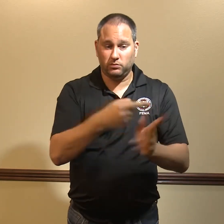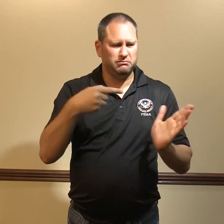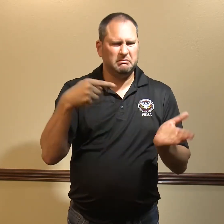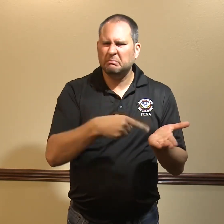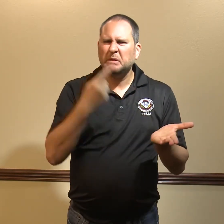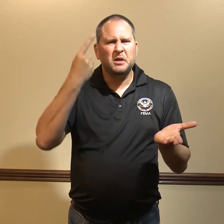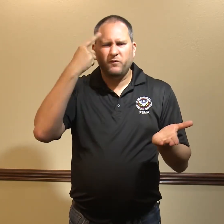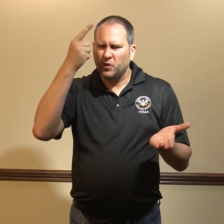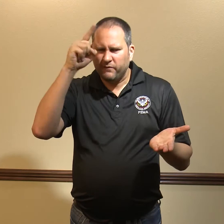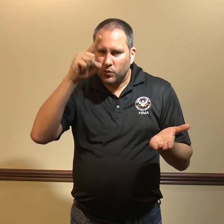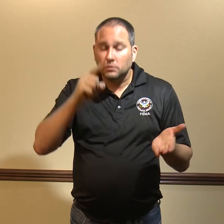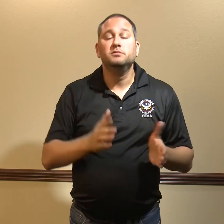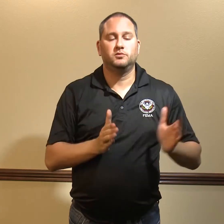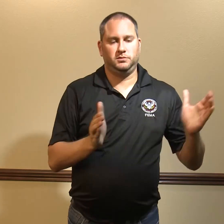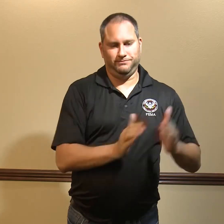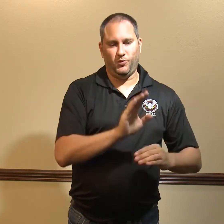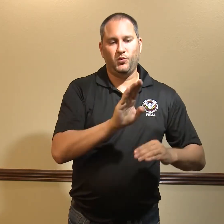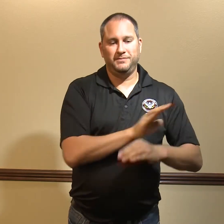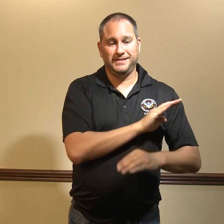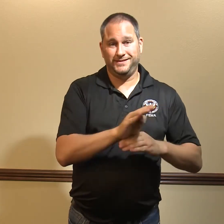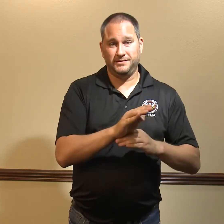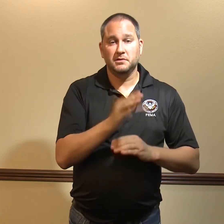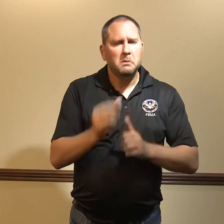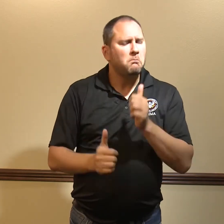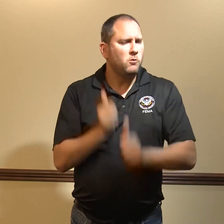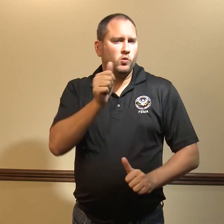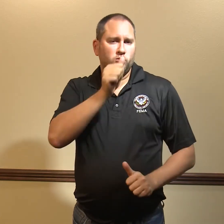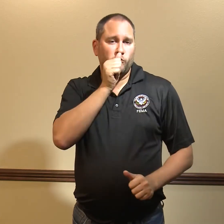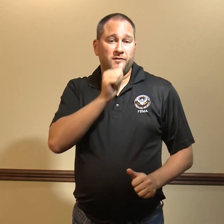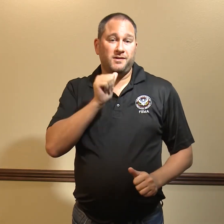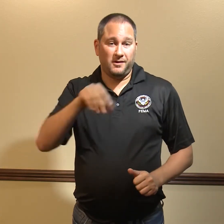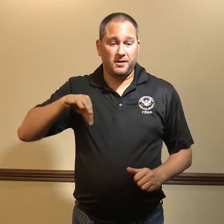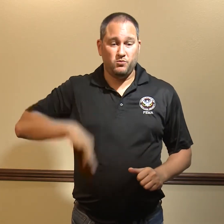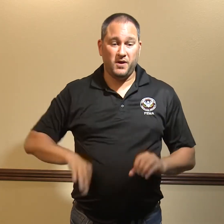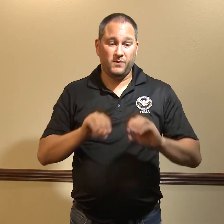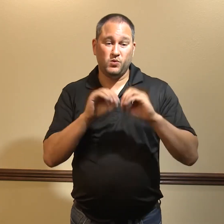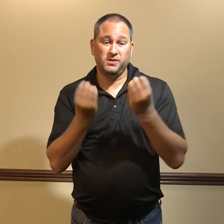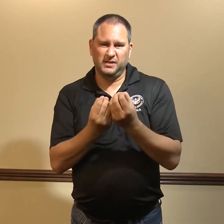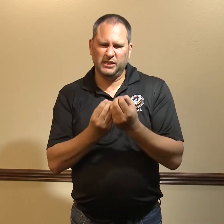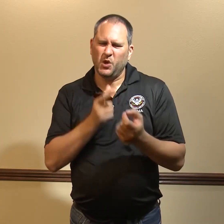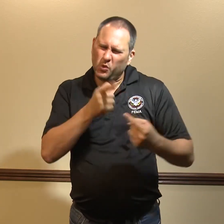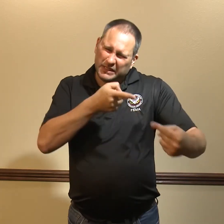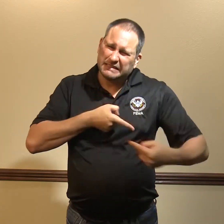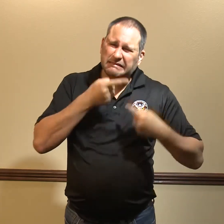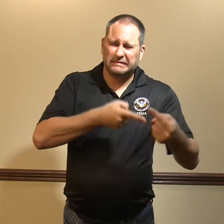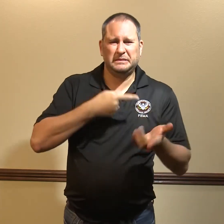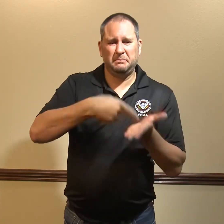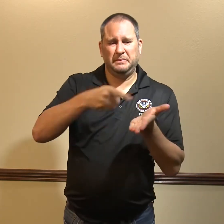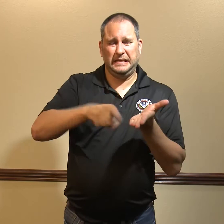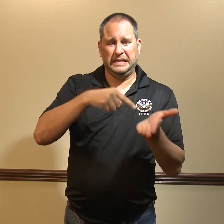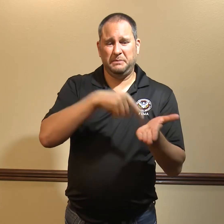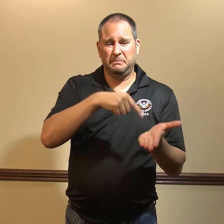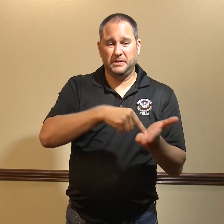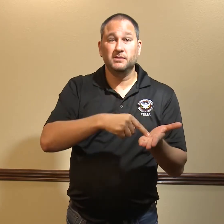most private nonprofit organizations having difficulty meeting obligations as a result of the disaster.